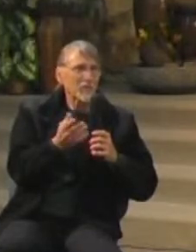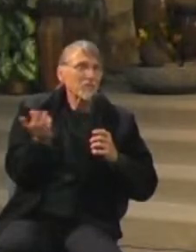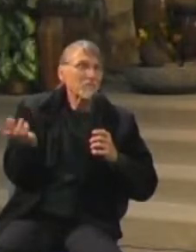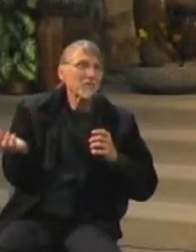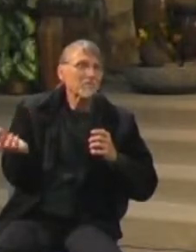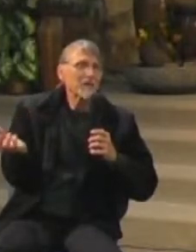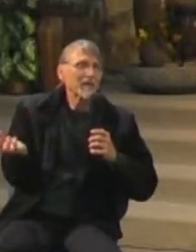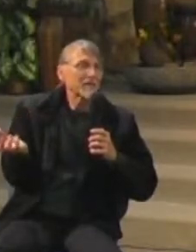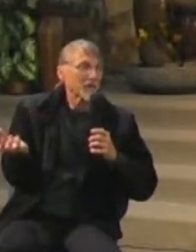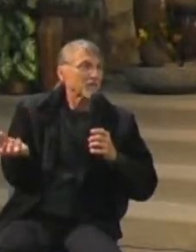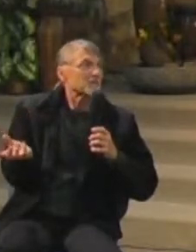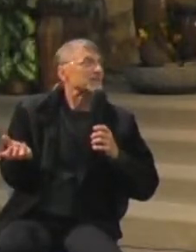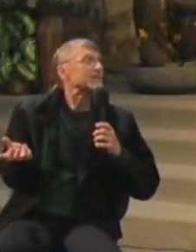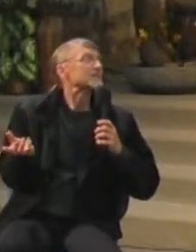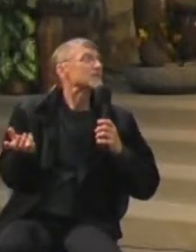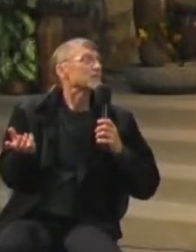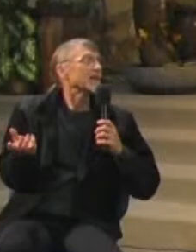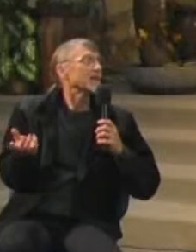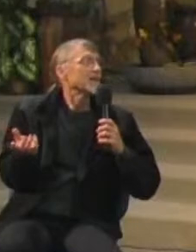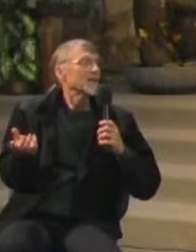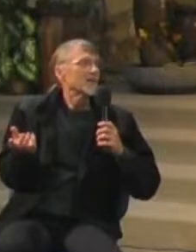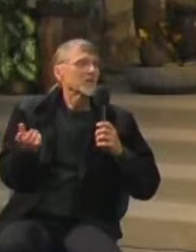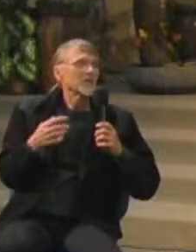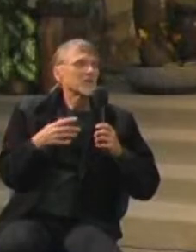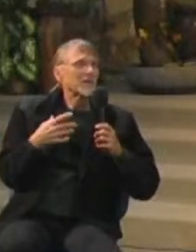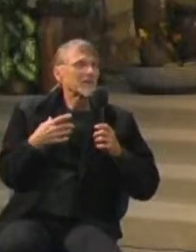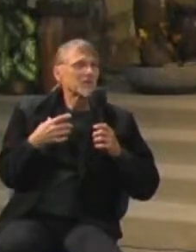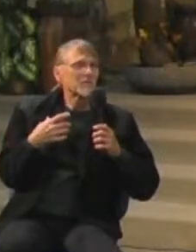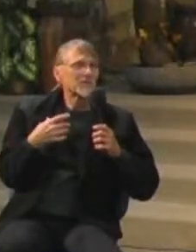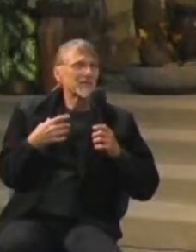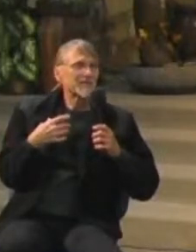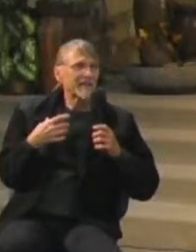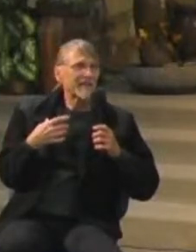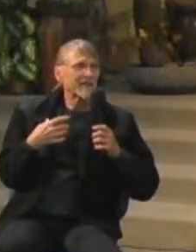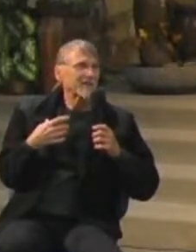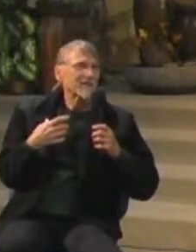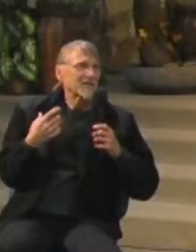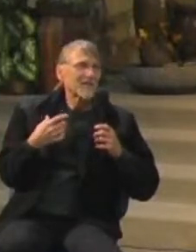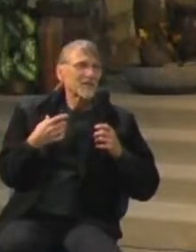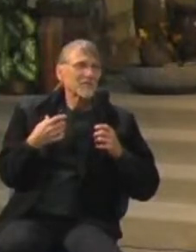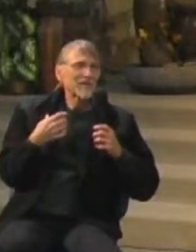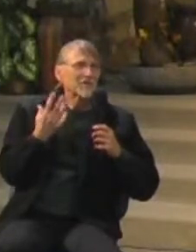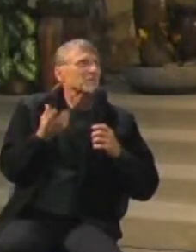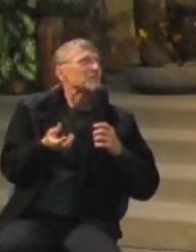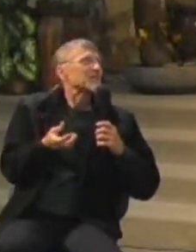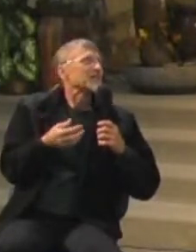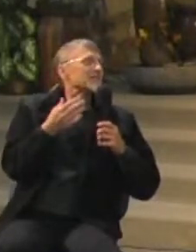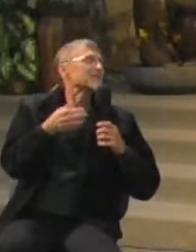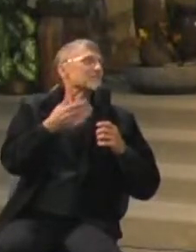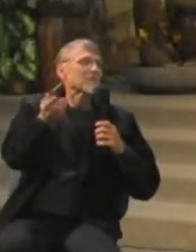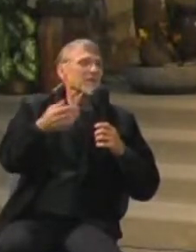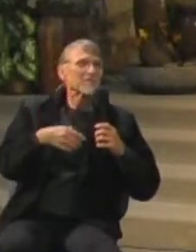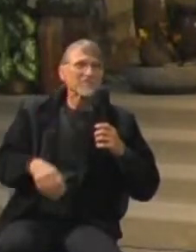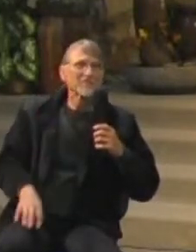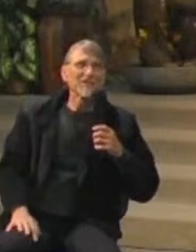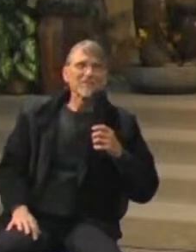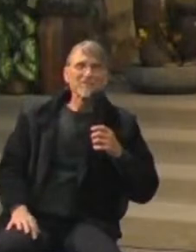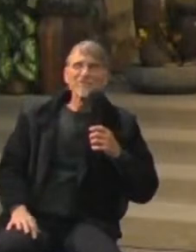We've made a lot of mistakes in Japan. No need to make those mistakes again. So we can make new mistakes. Yeah. You're